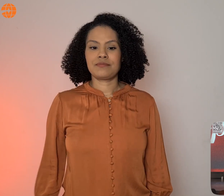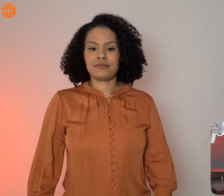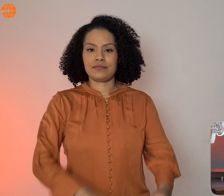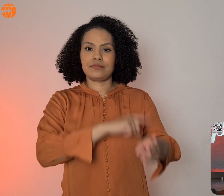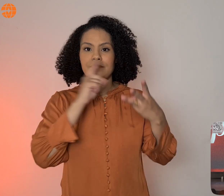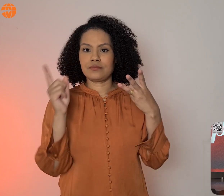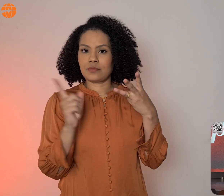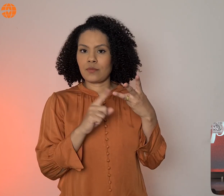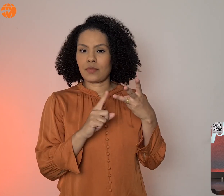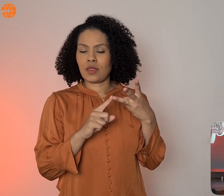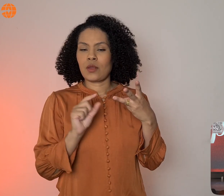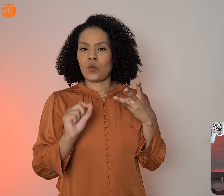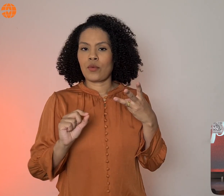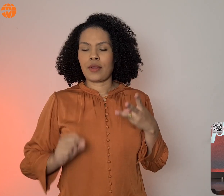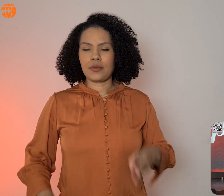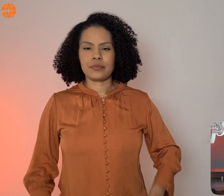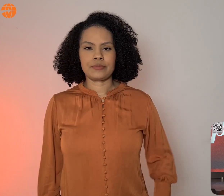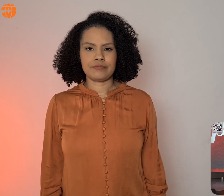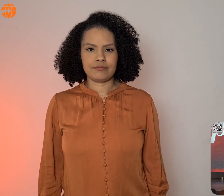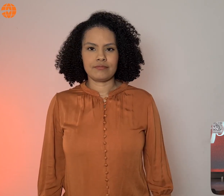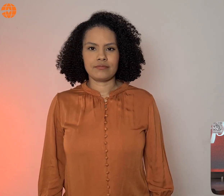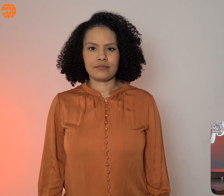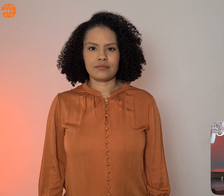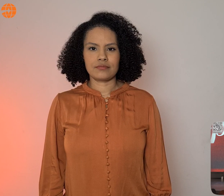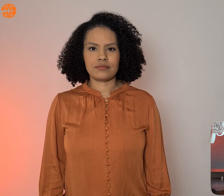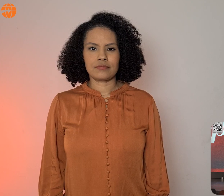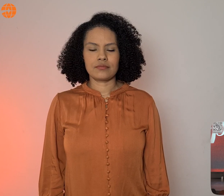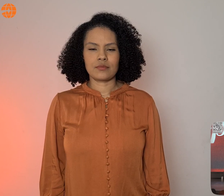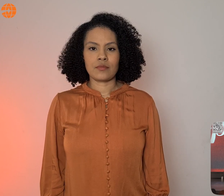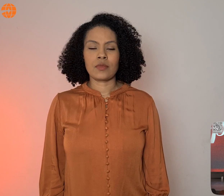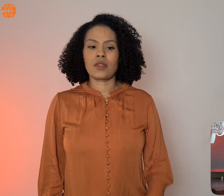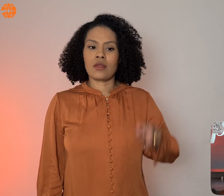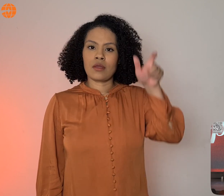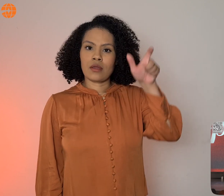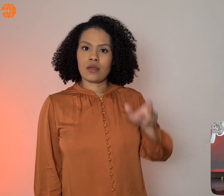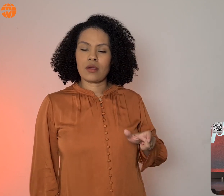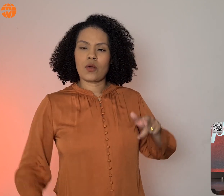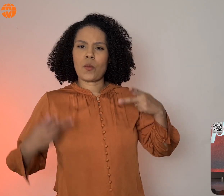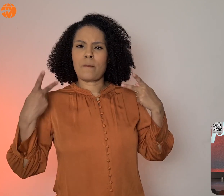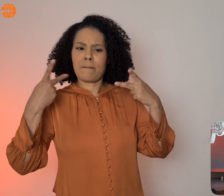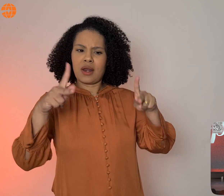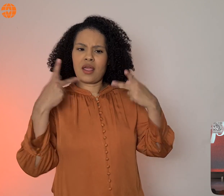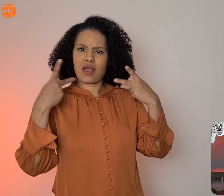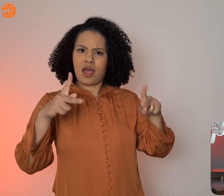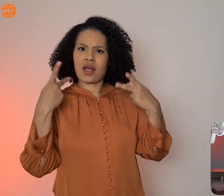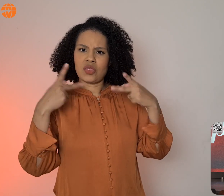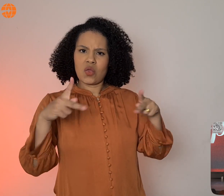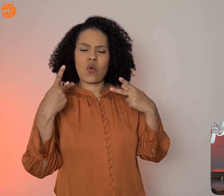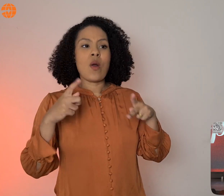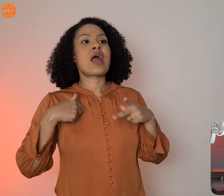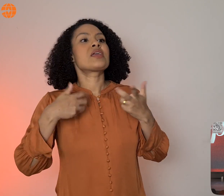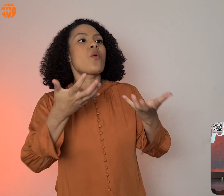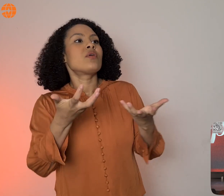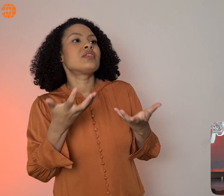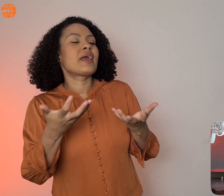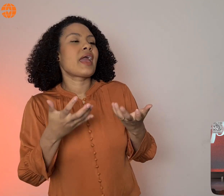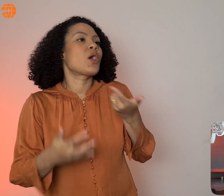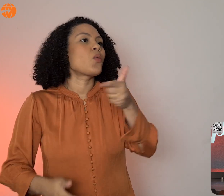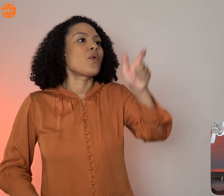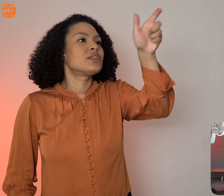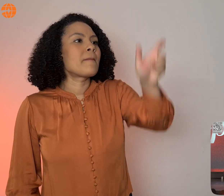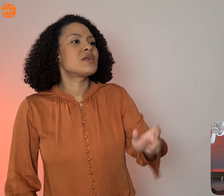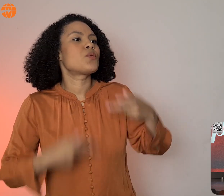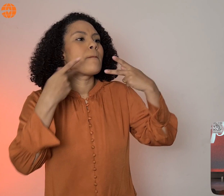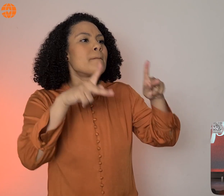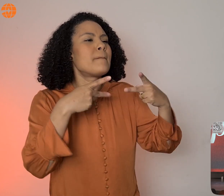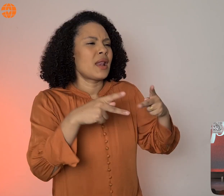is this: the preacher you need the most is you. E o número 3 que eu quero te dizer é que o pregador que você mais precisa é você mesmo.